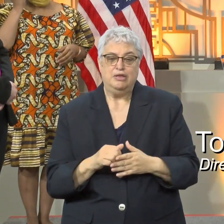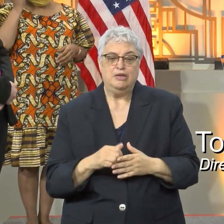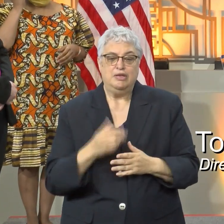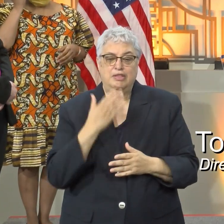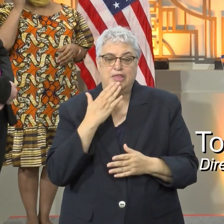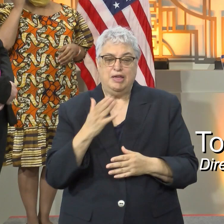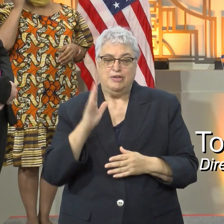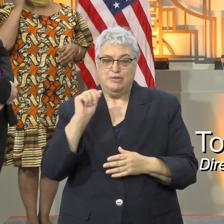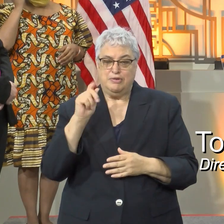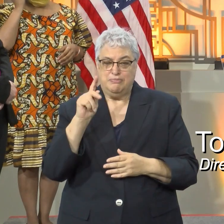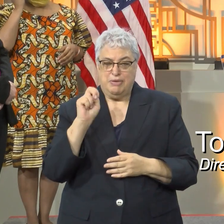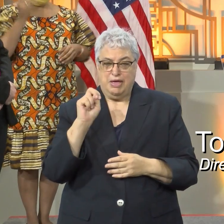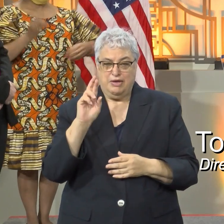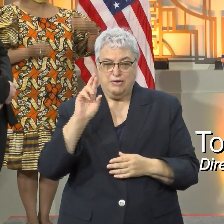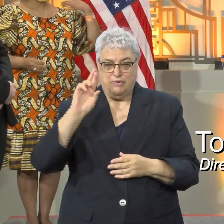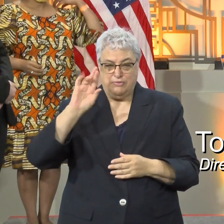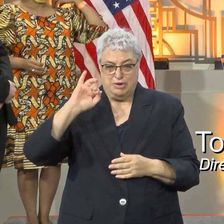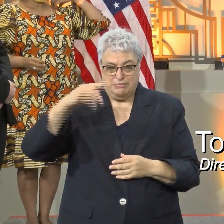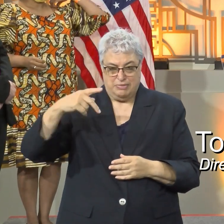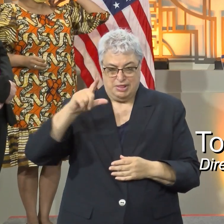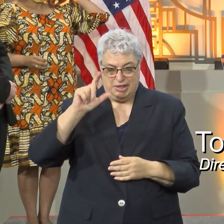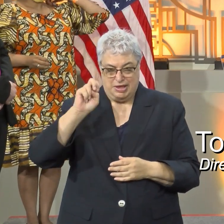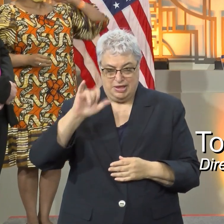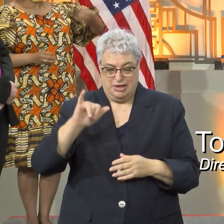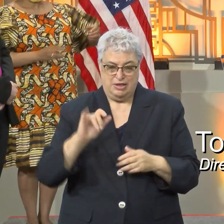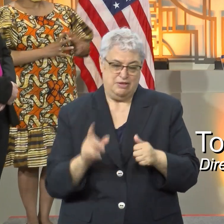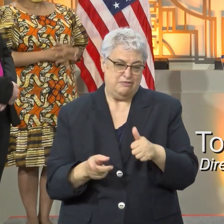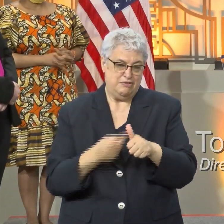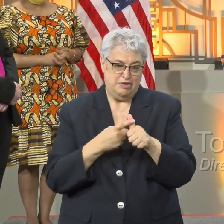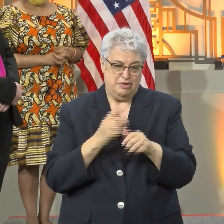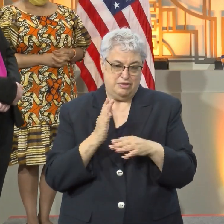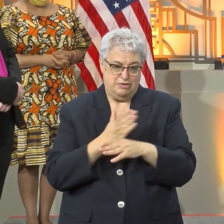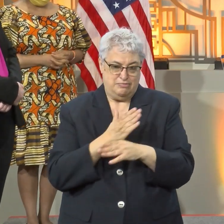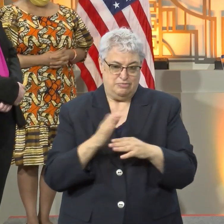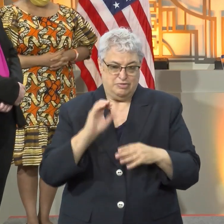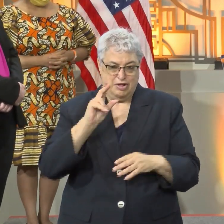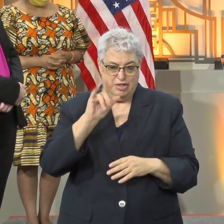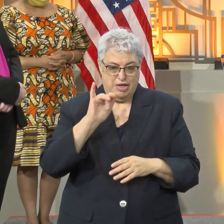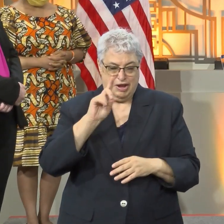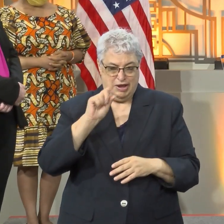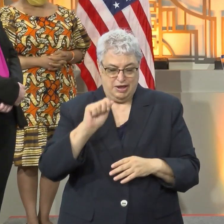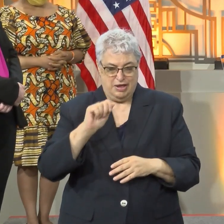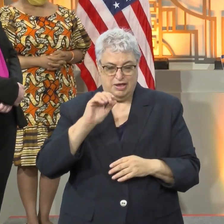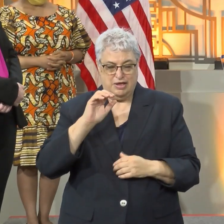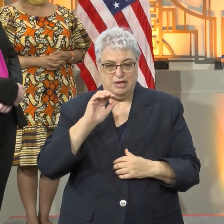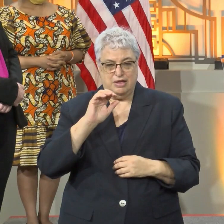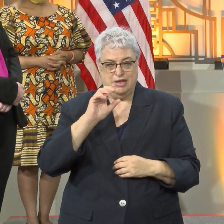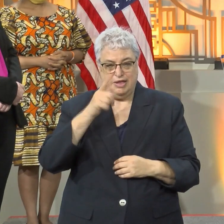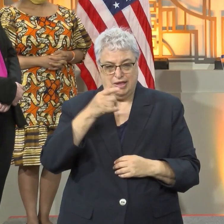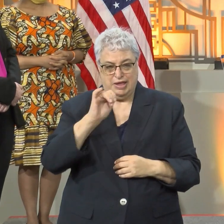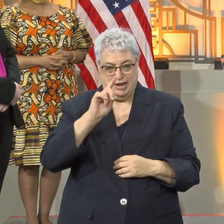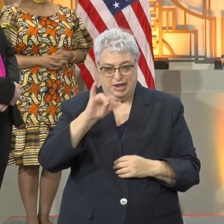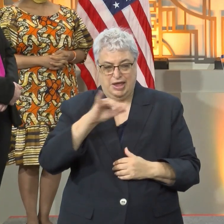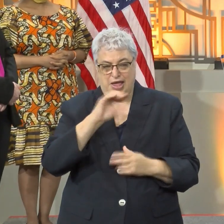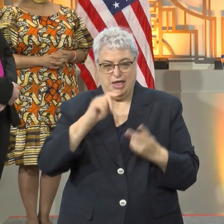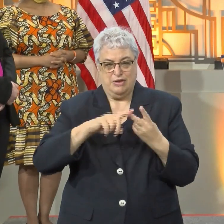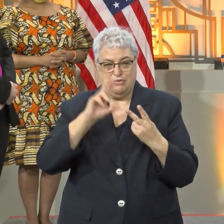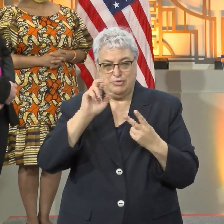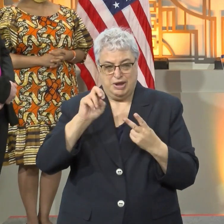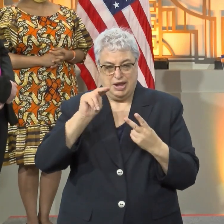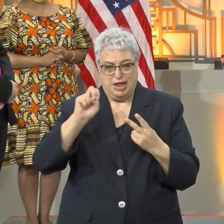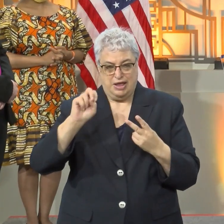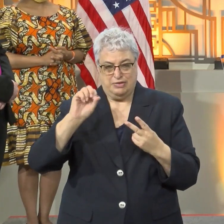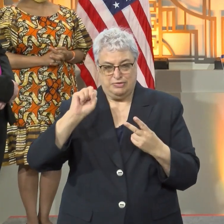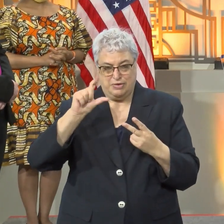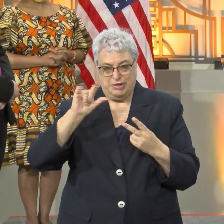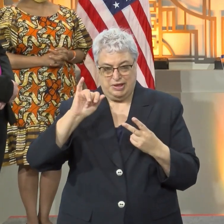Baker Ripley, who's been a terrific partner through the first phase, Claudia Aguirre and Renee Solis, who without them,